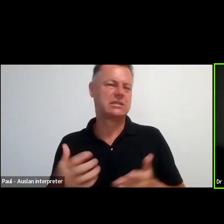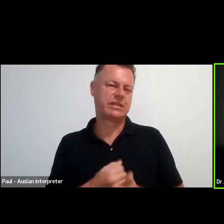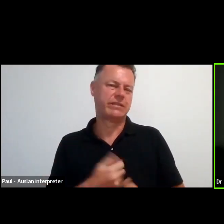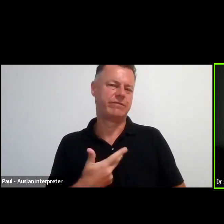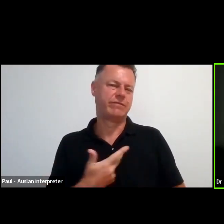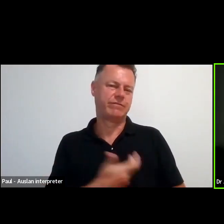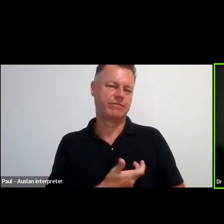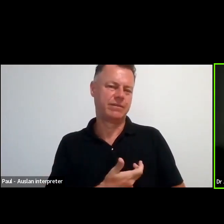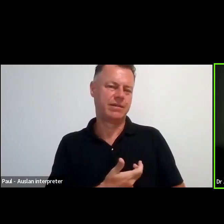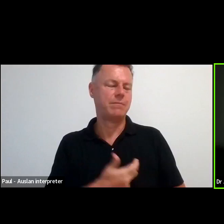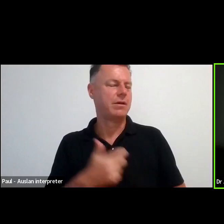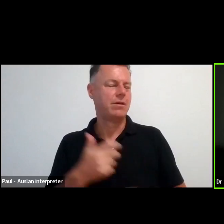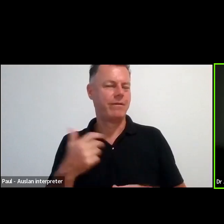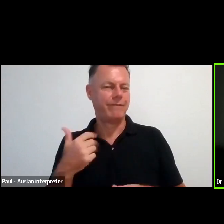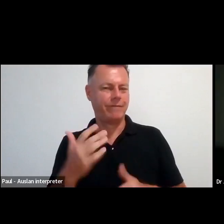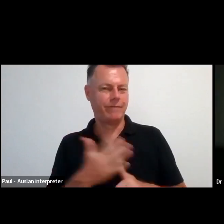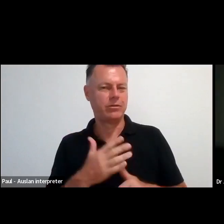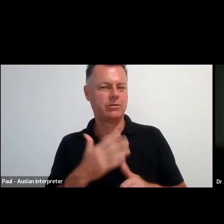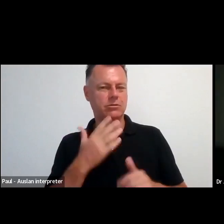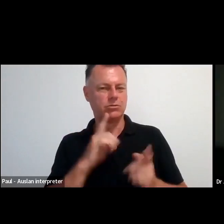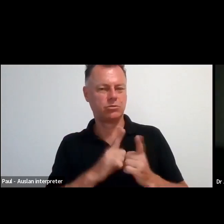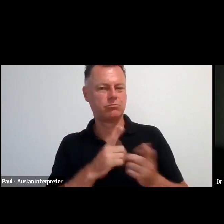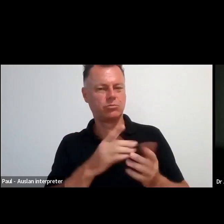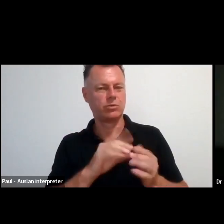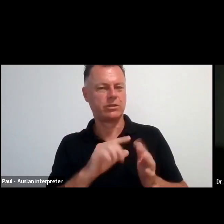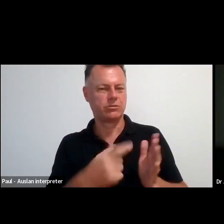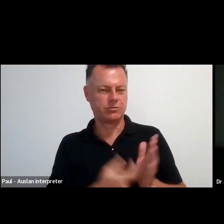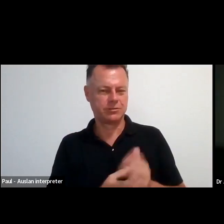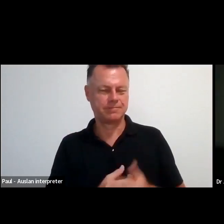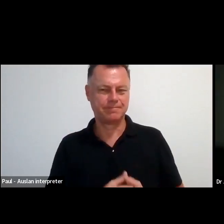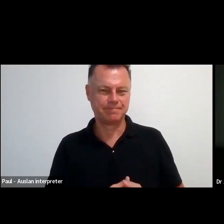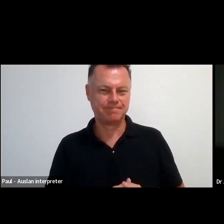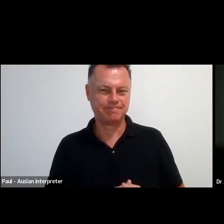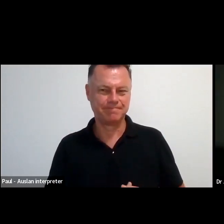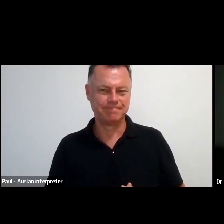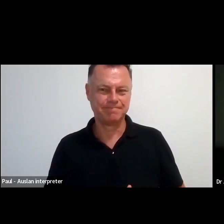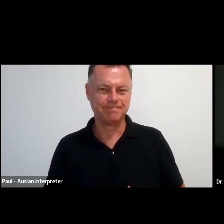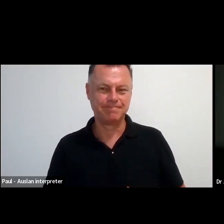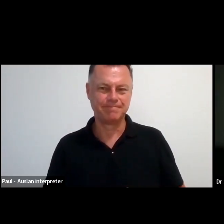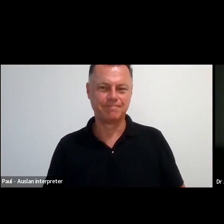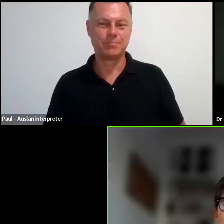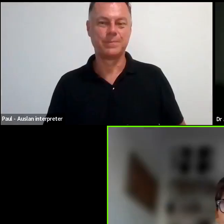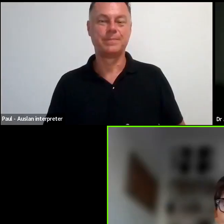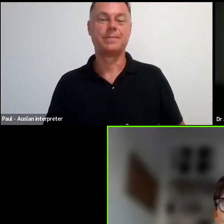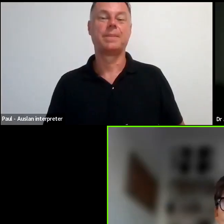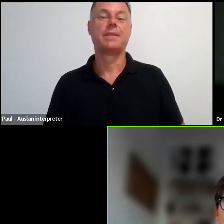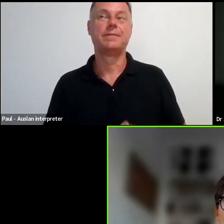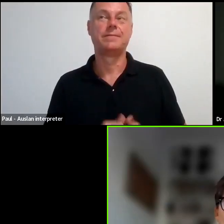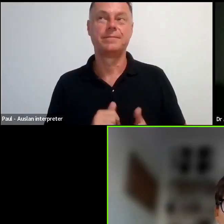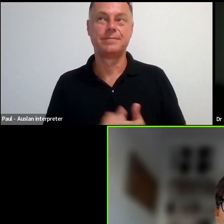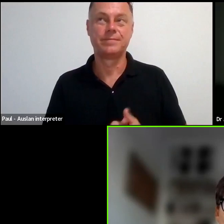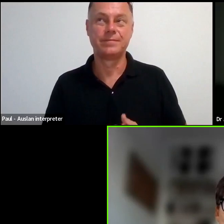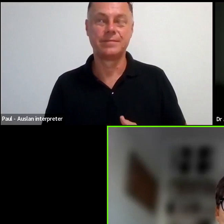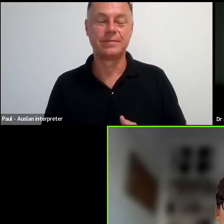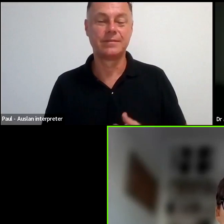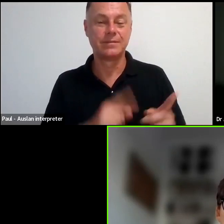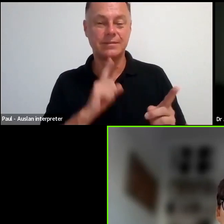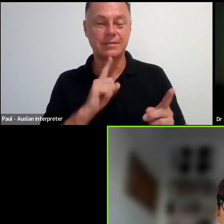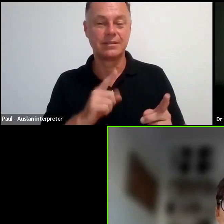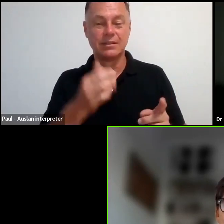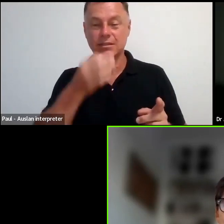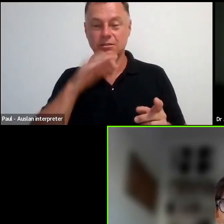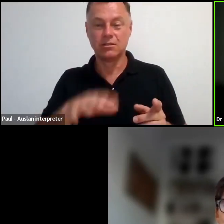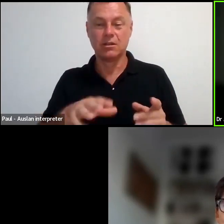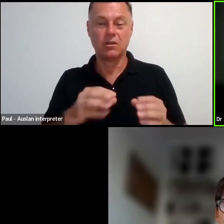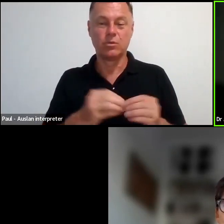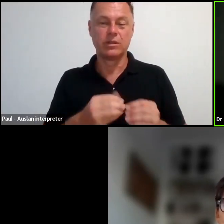to a professional. And of course, as you've already elaborated, a child with a cardiac history